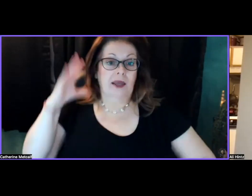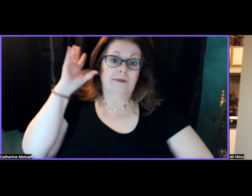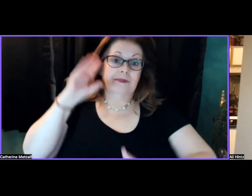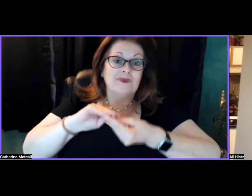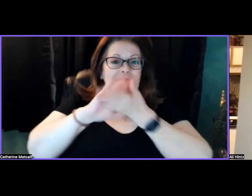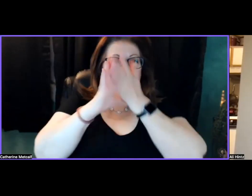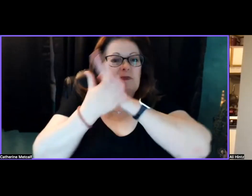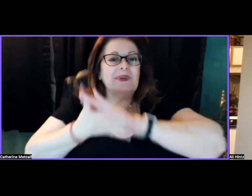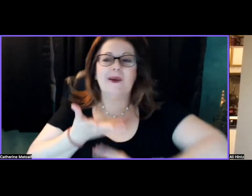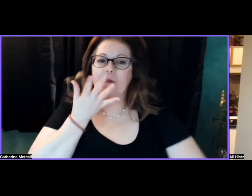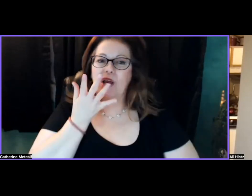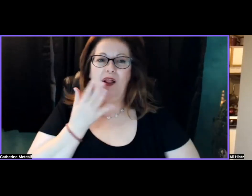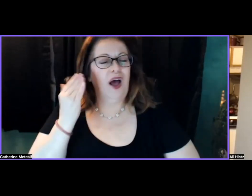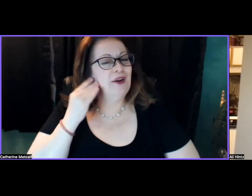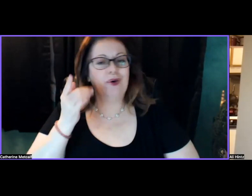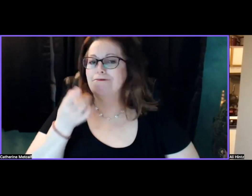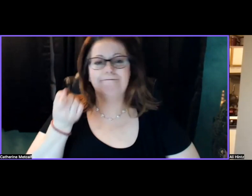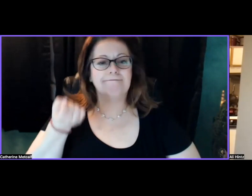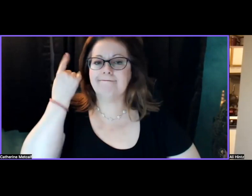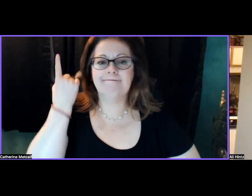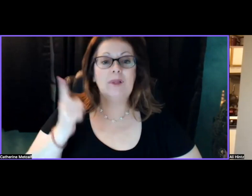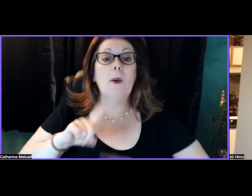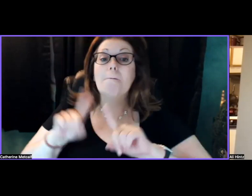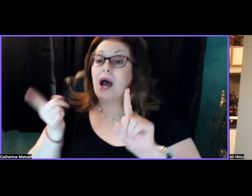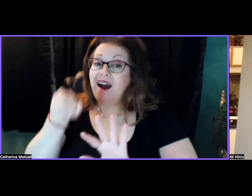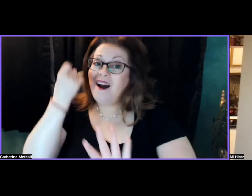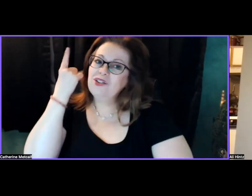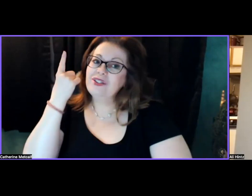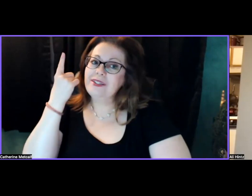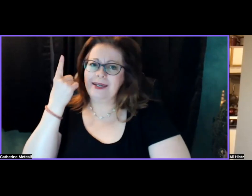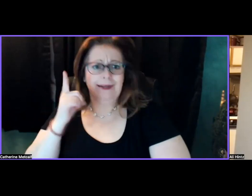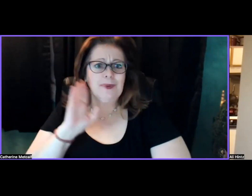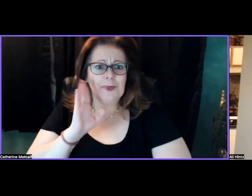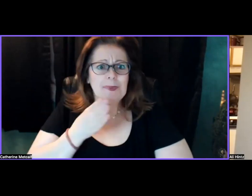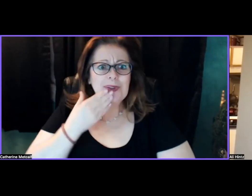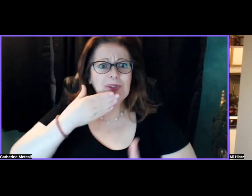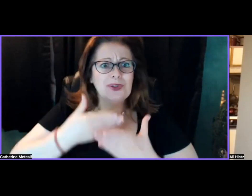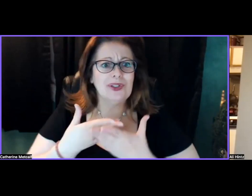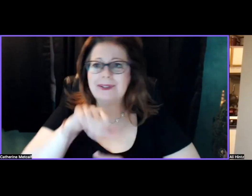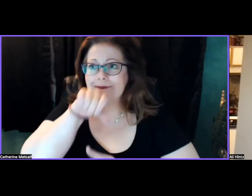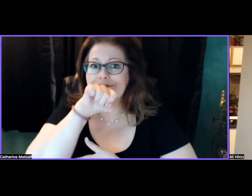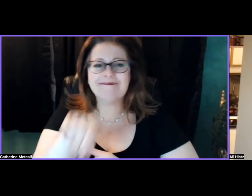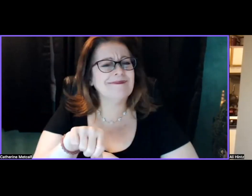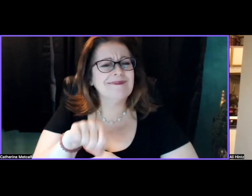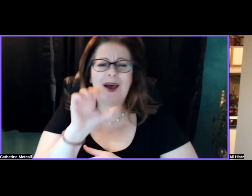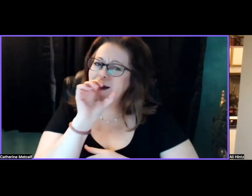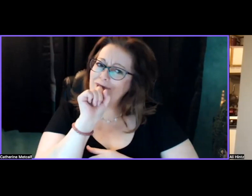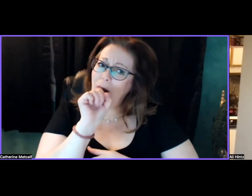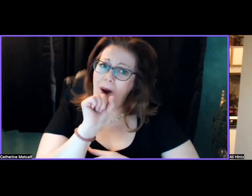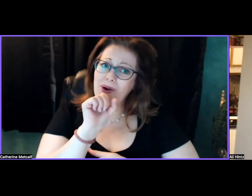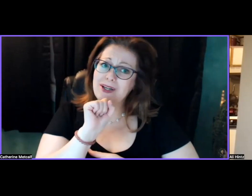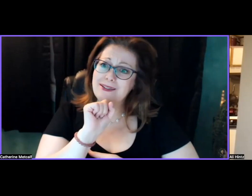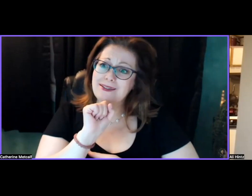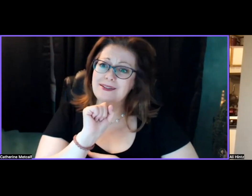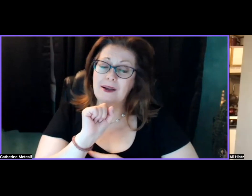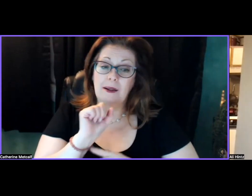you don't understand, but understand it is good. And I love orange. And by that, I mean I love